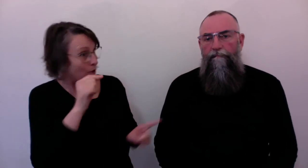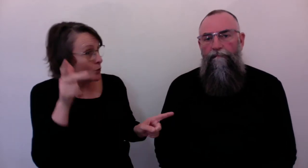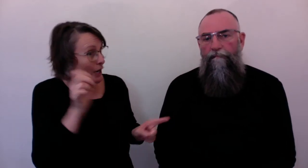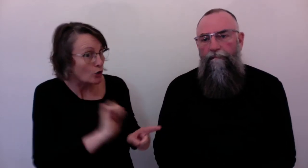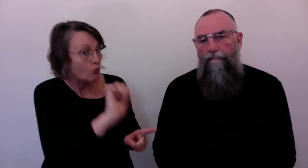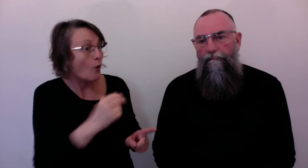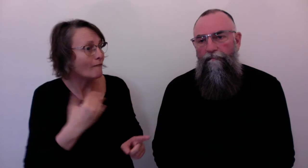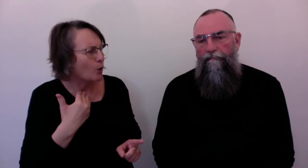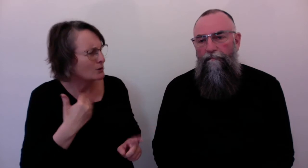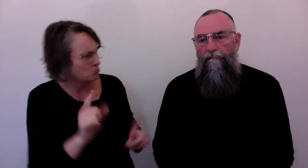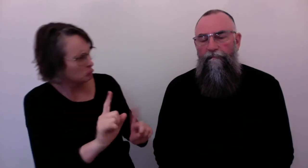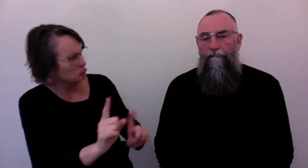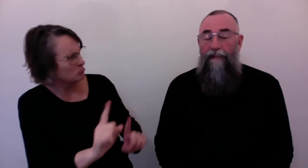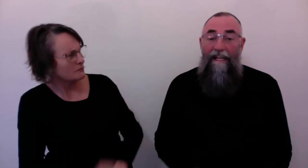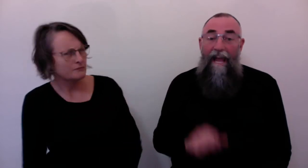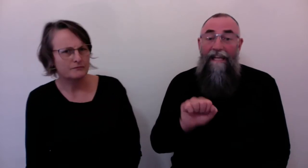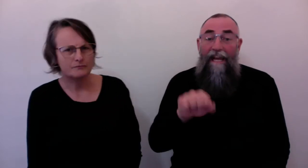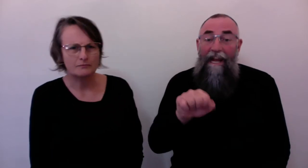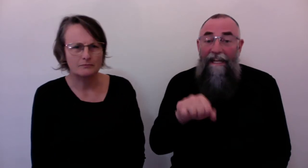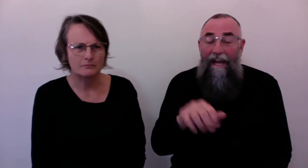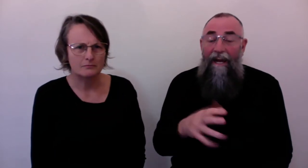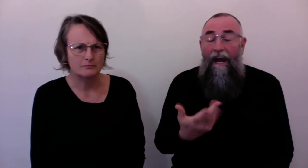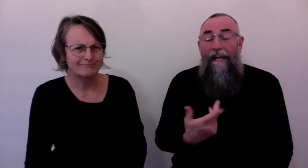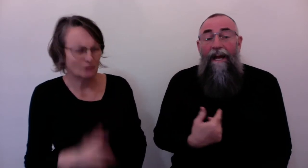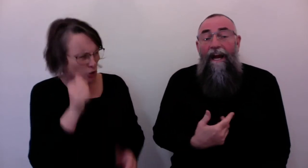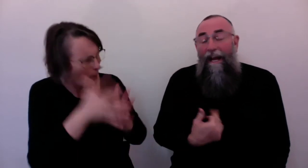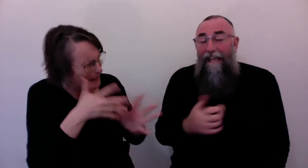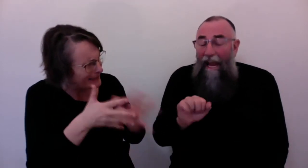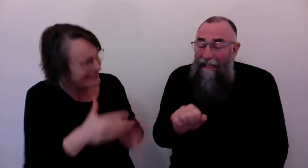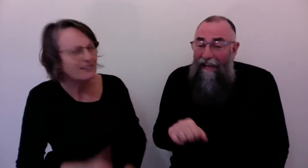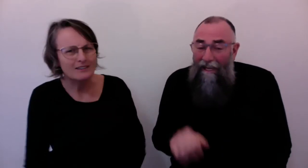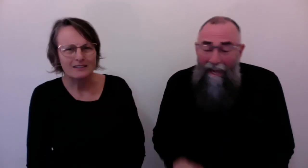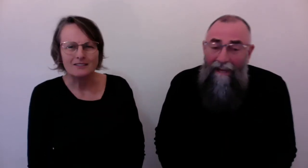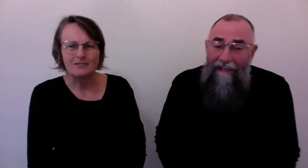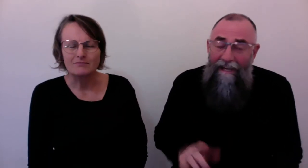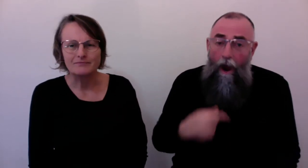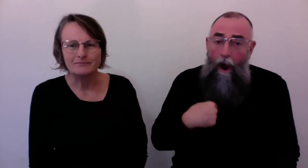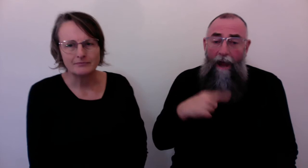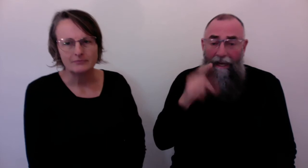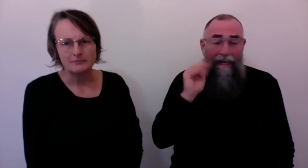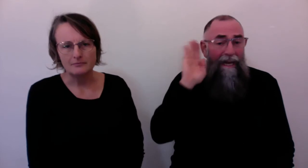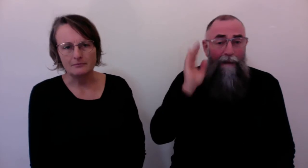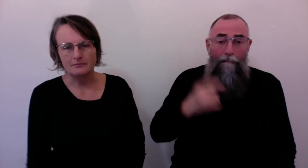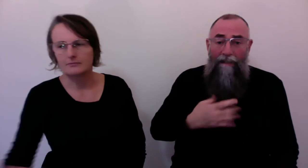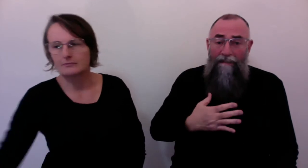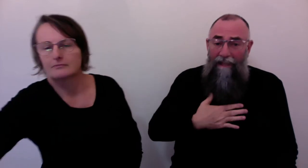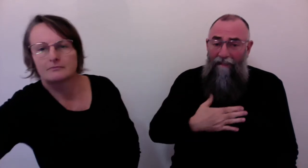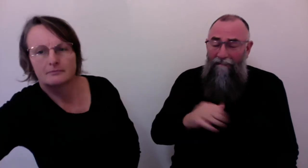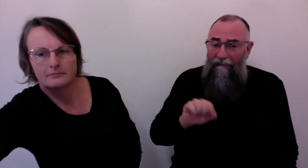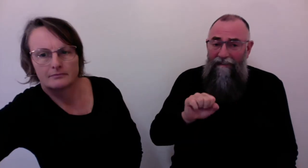yourself back? How does that? Do you have to find a voice? Does that make sense? Yeah. I do hear myself. So when I got the cochlear